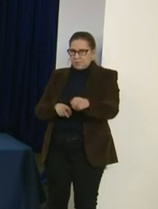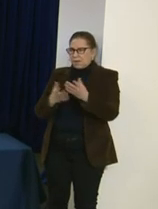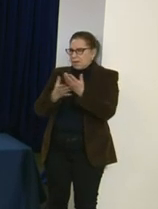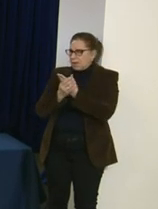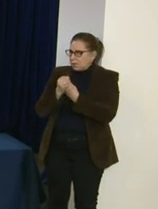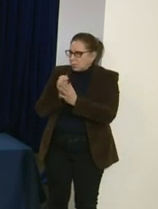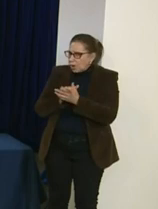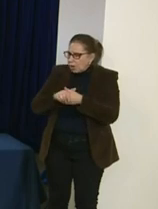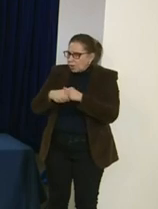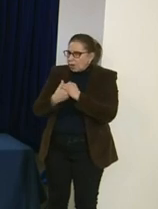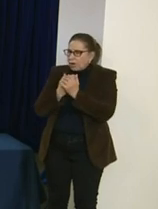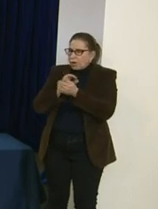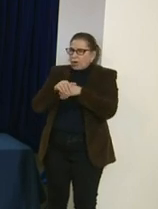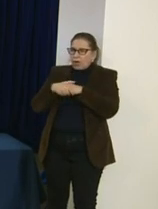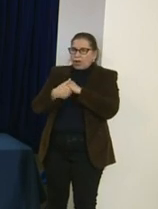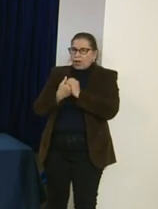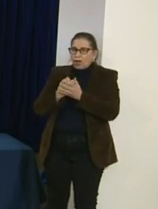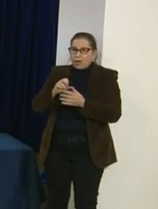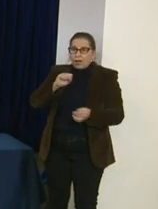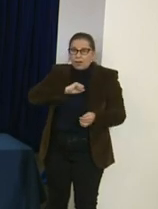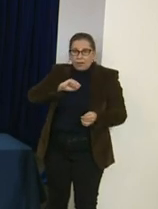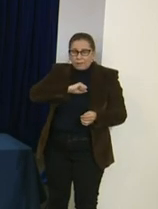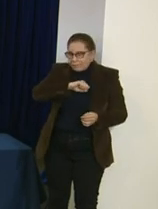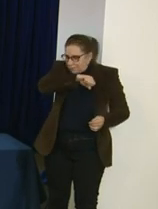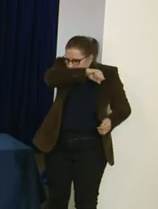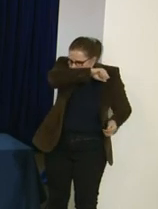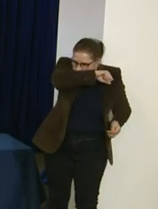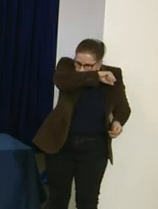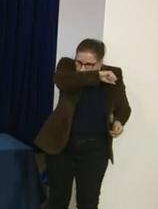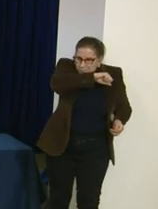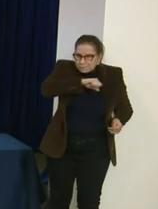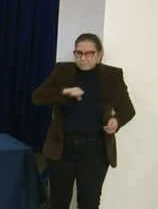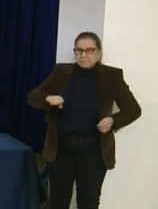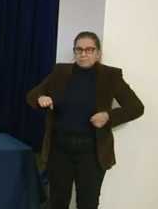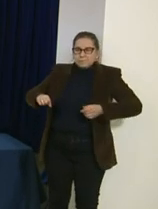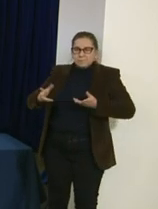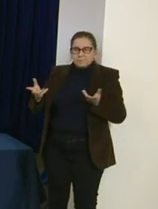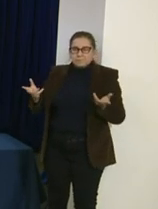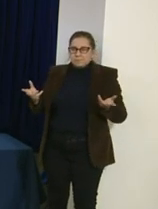your cough, and